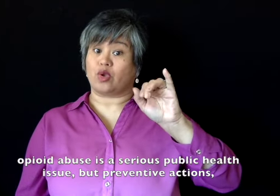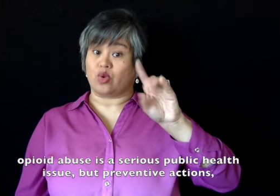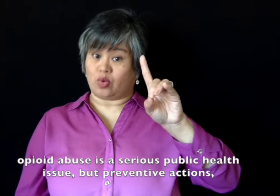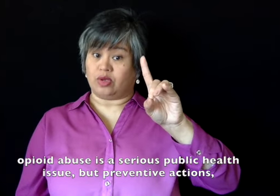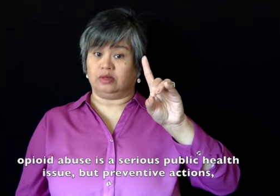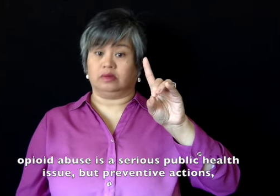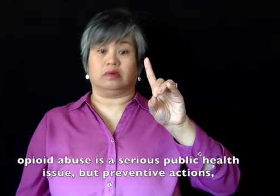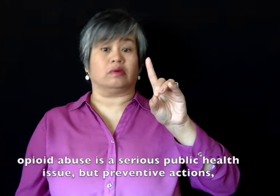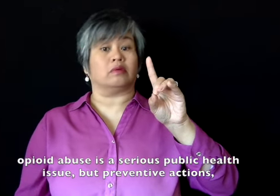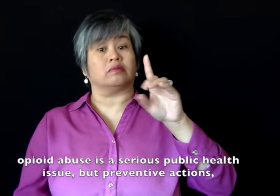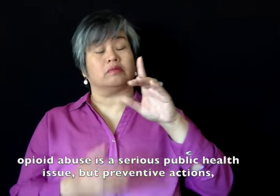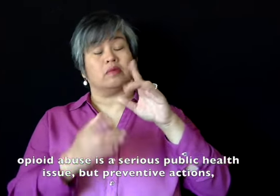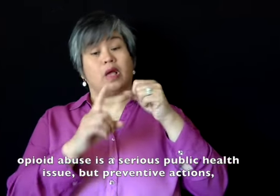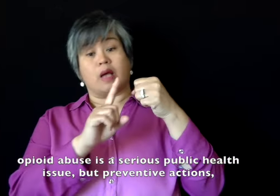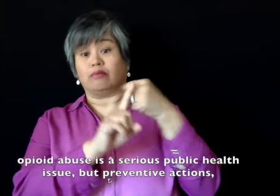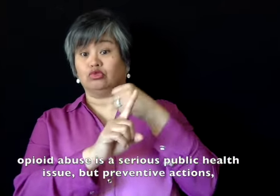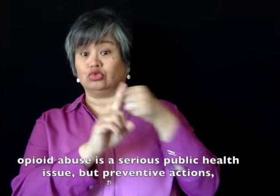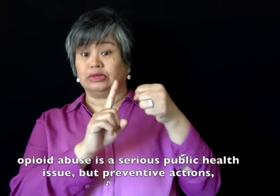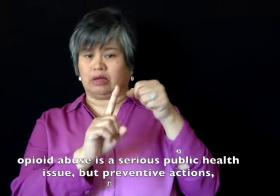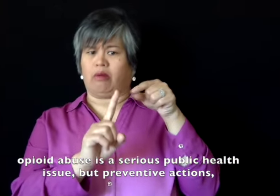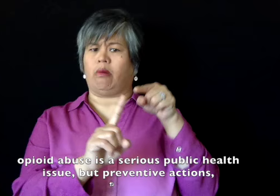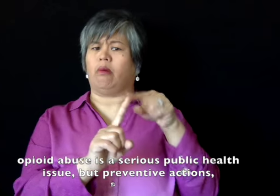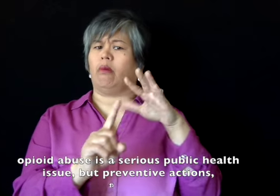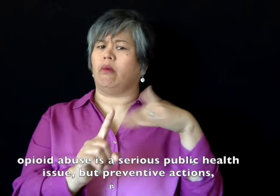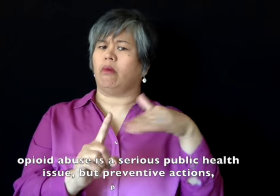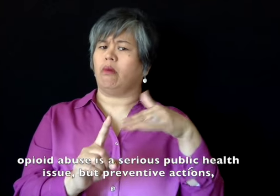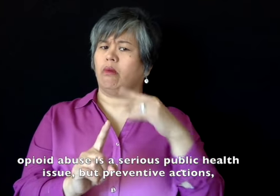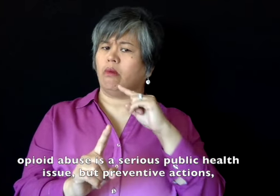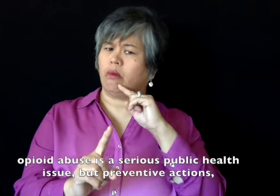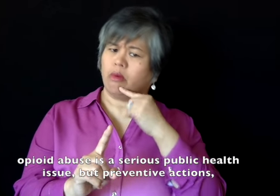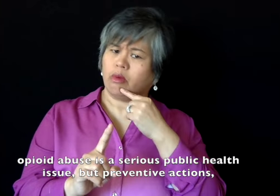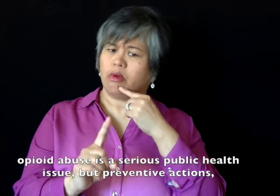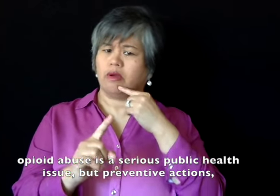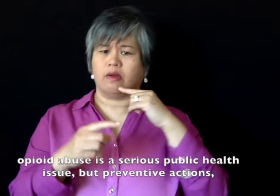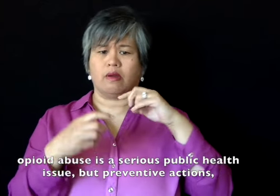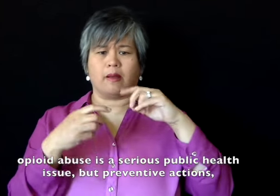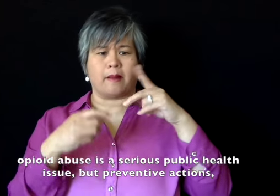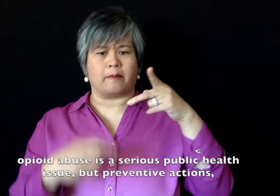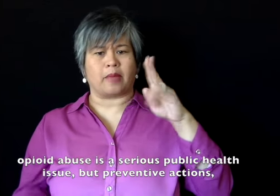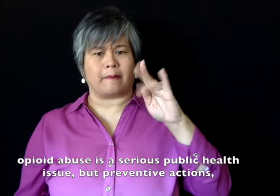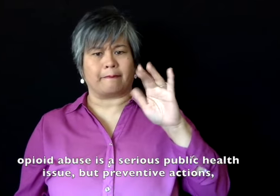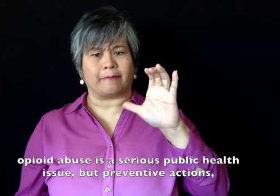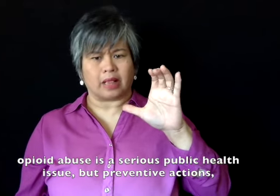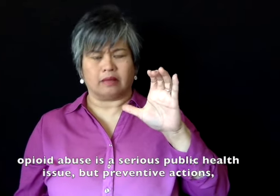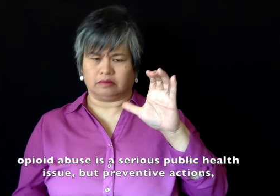opiate abuse is a serious public health issue, but preventative actions